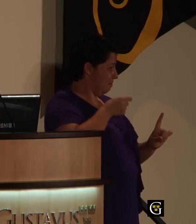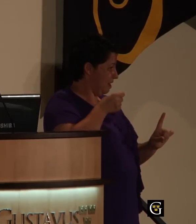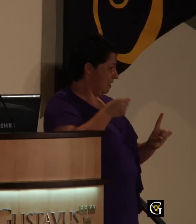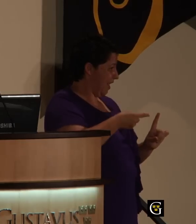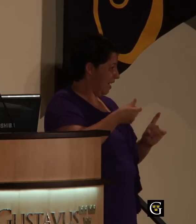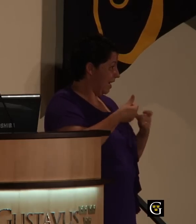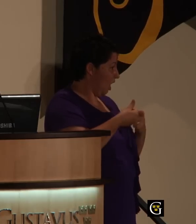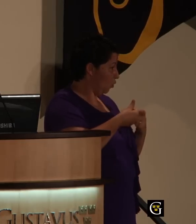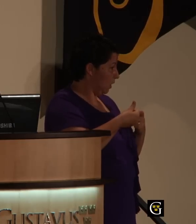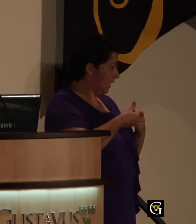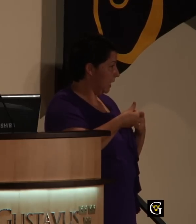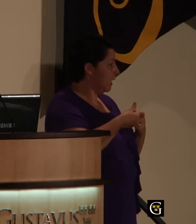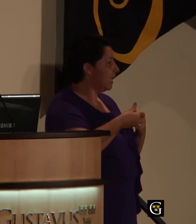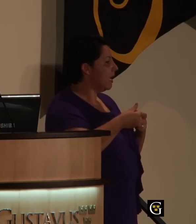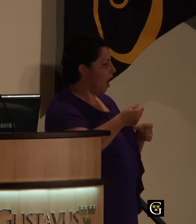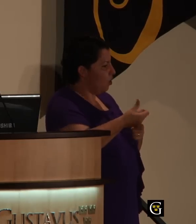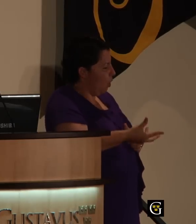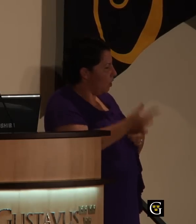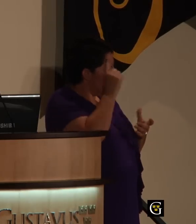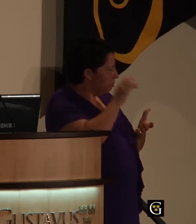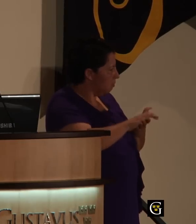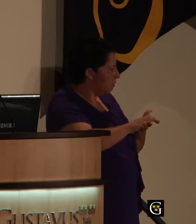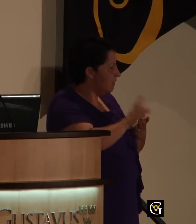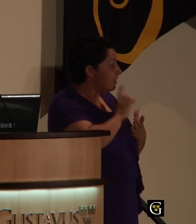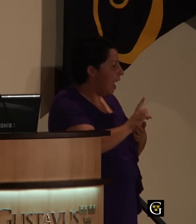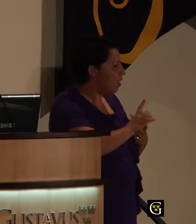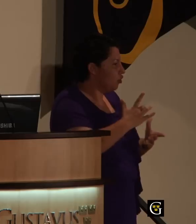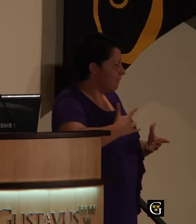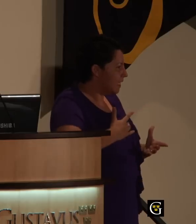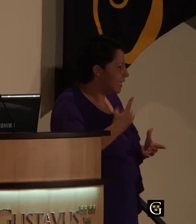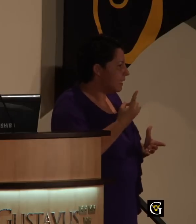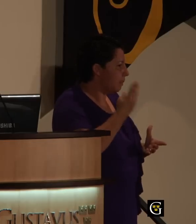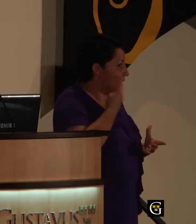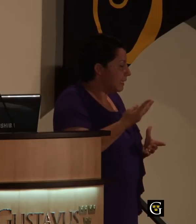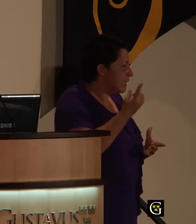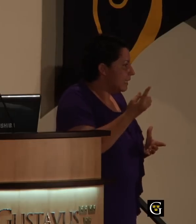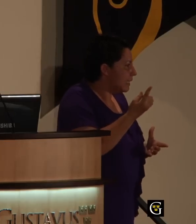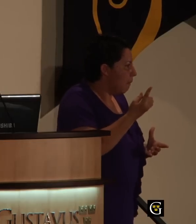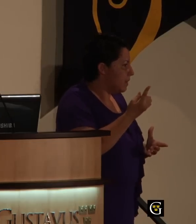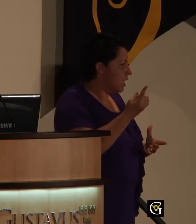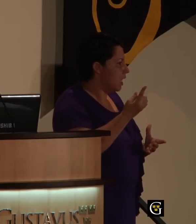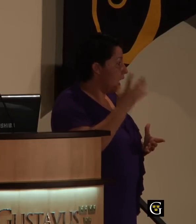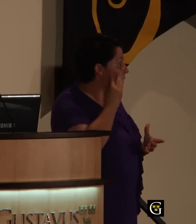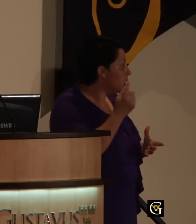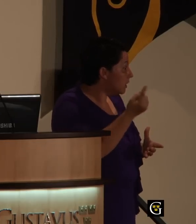seeing something or thinking something or feeling something? But I also wanted to